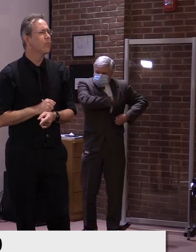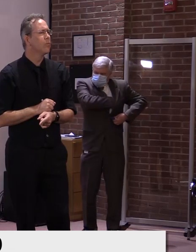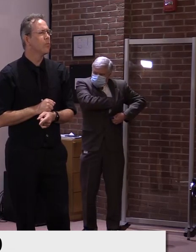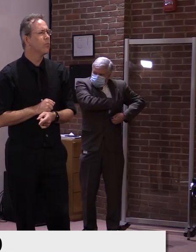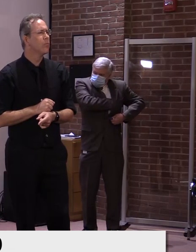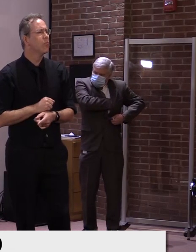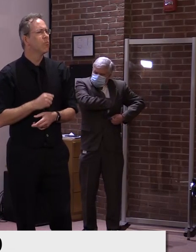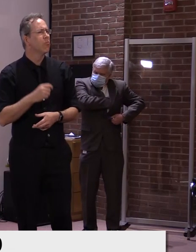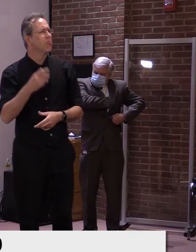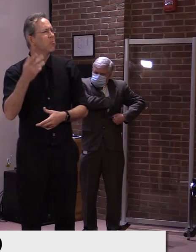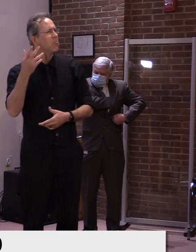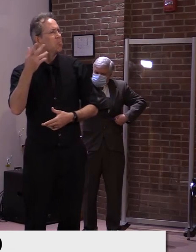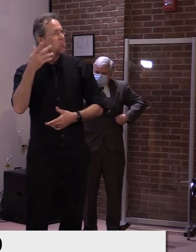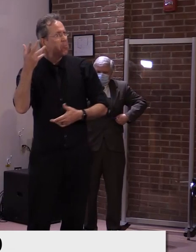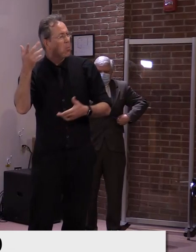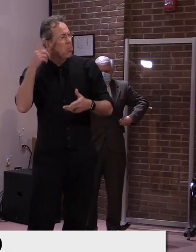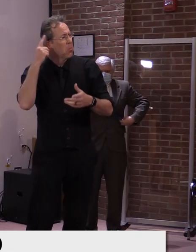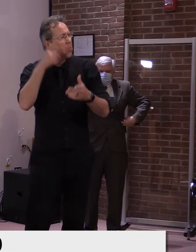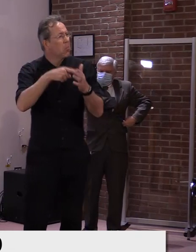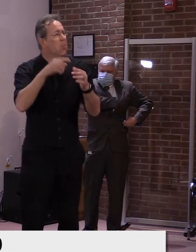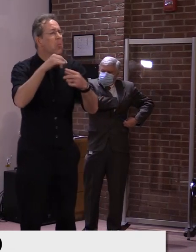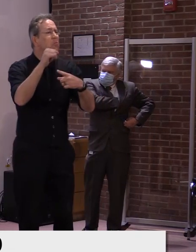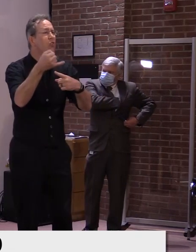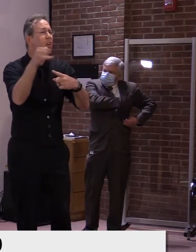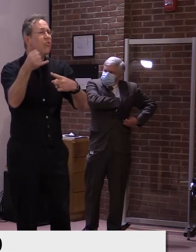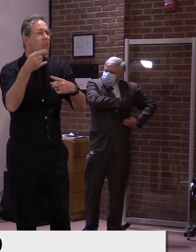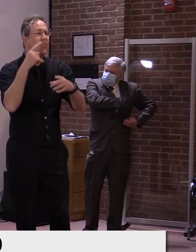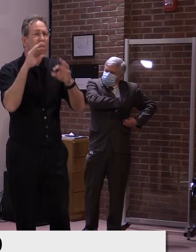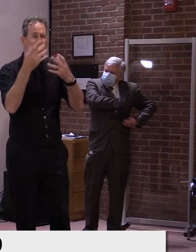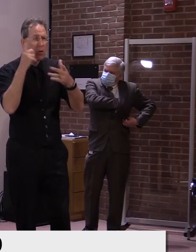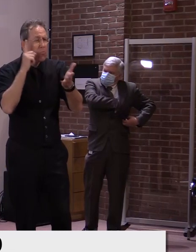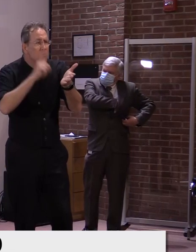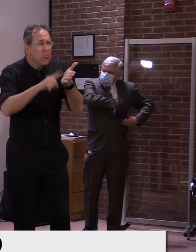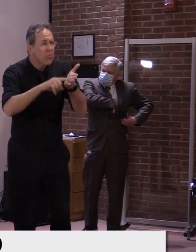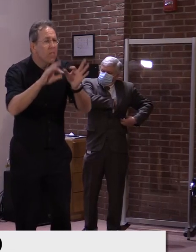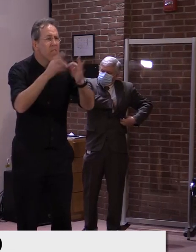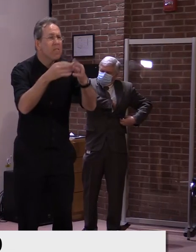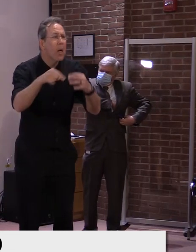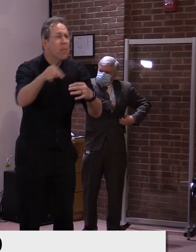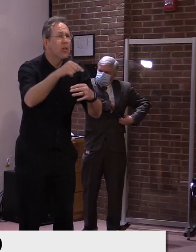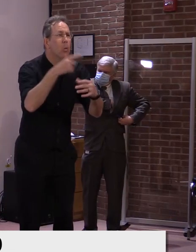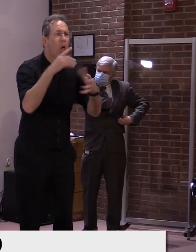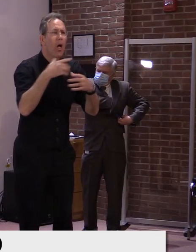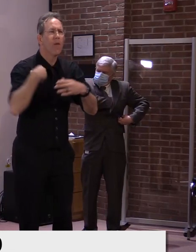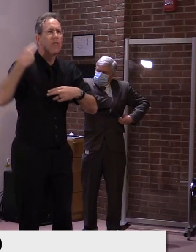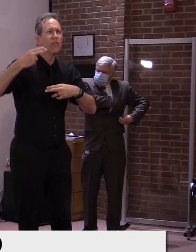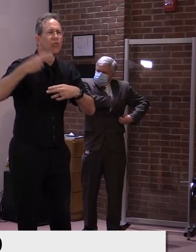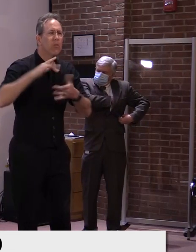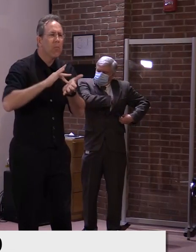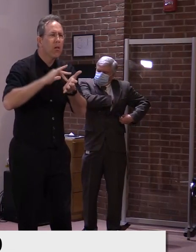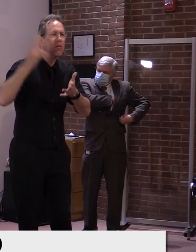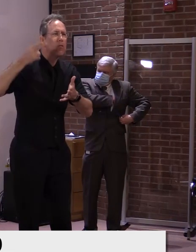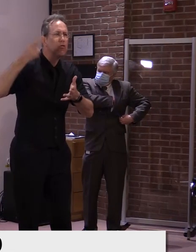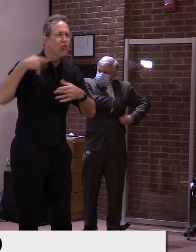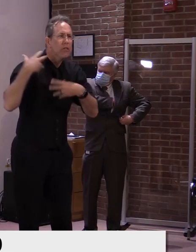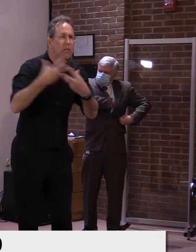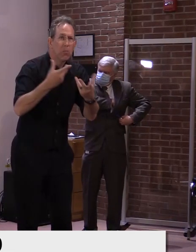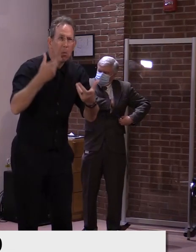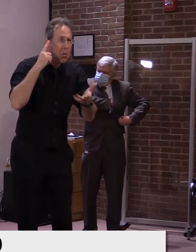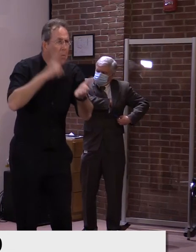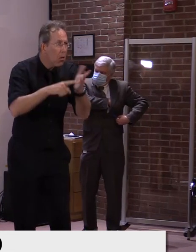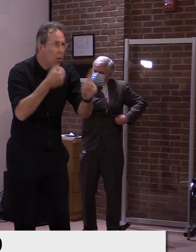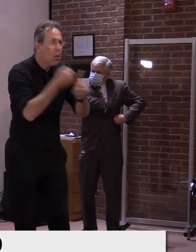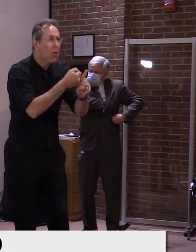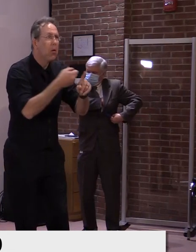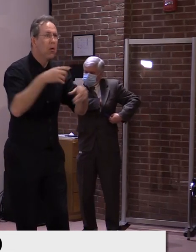mentioned headaches and pains in the gut. If you're feeling any of that, are you encouraging those folks to reach